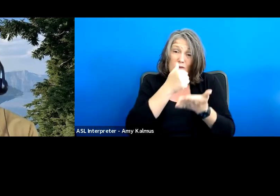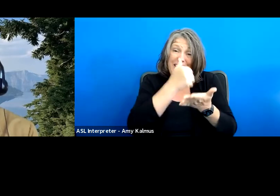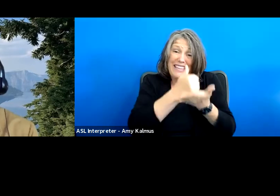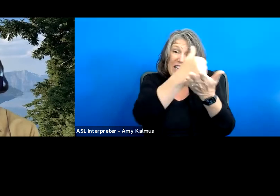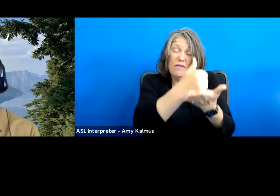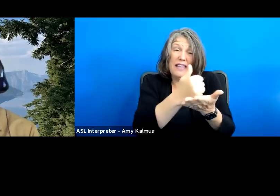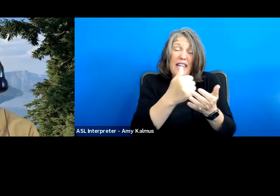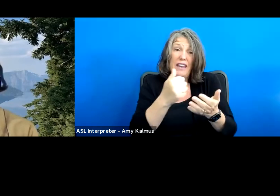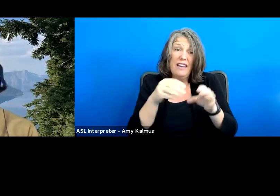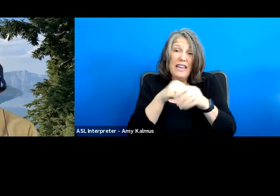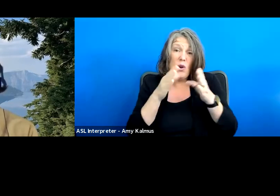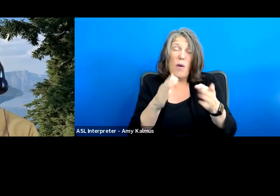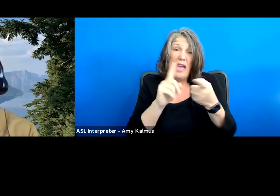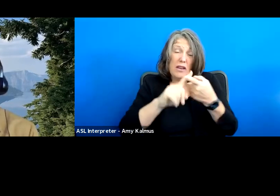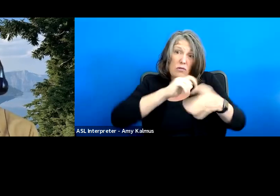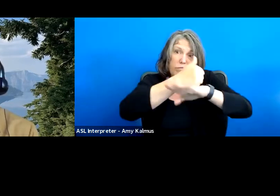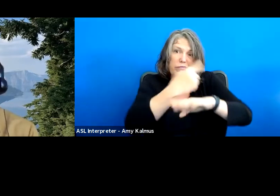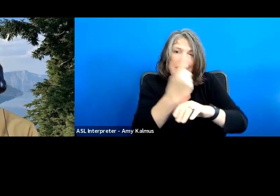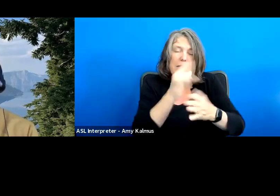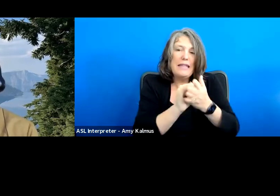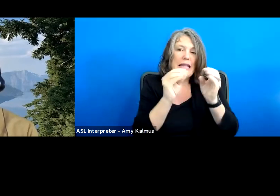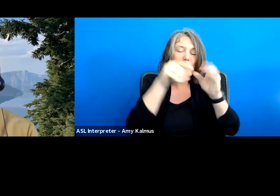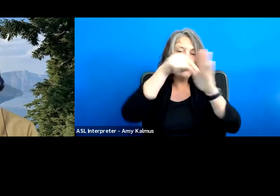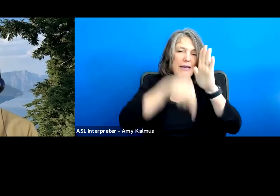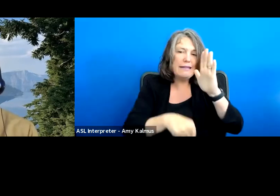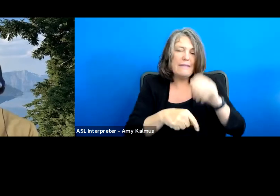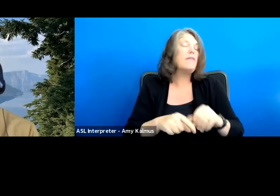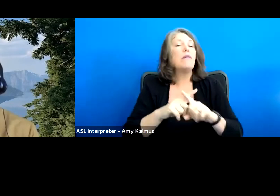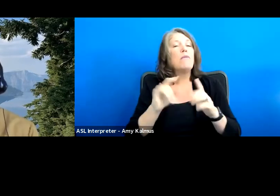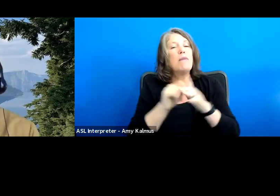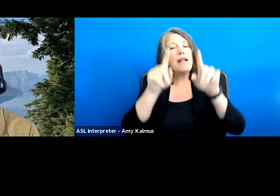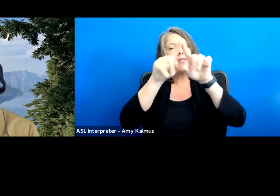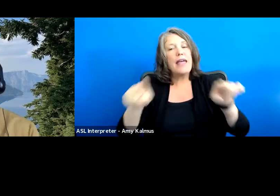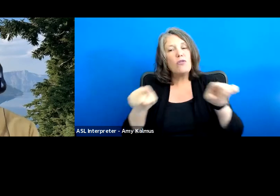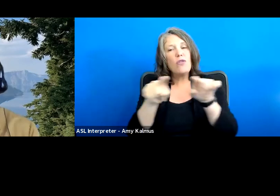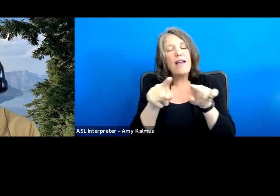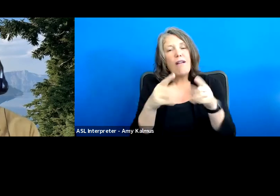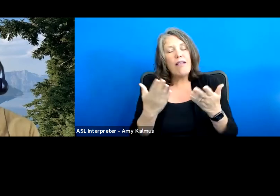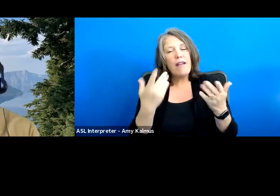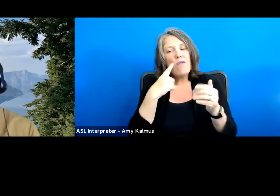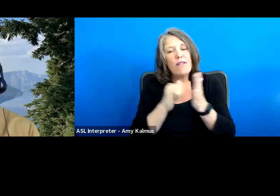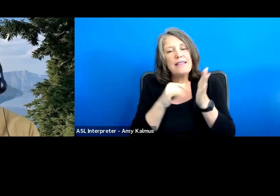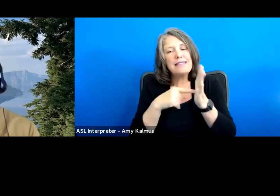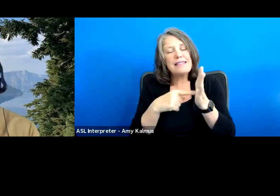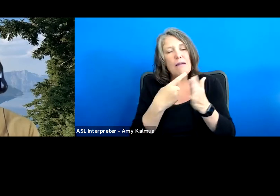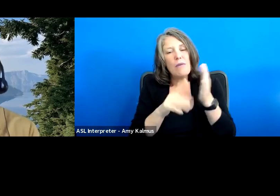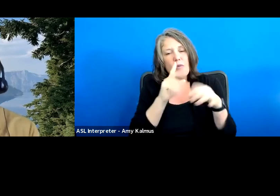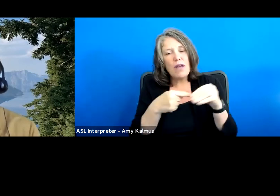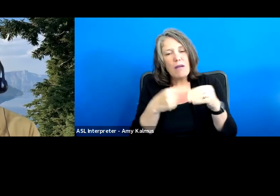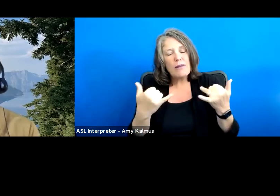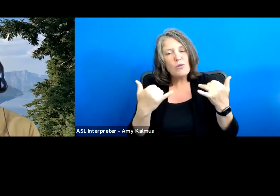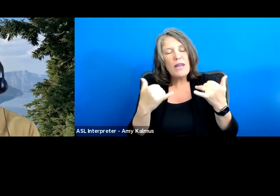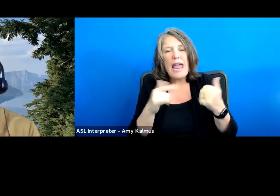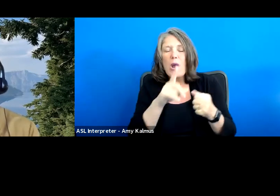something in place that's more intensive. But that triangle in this example for what we're going to talk about today